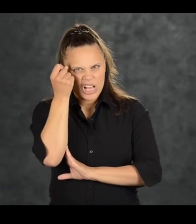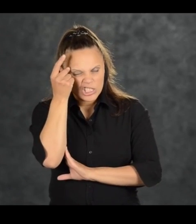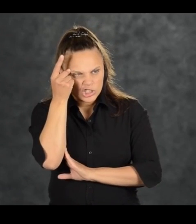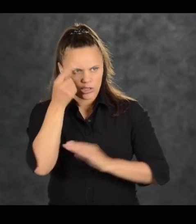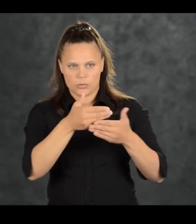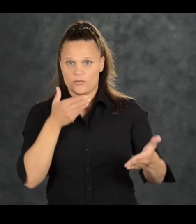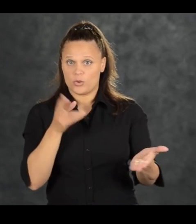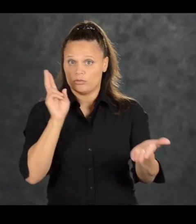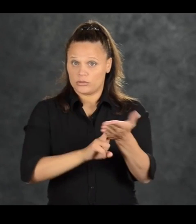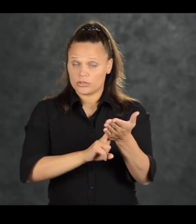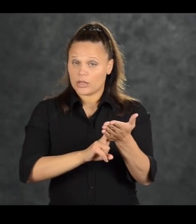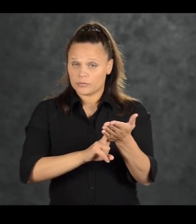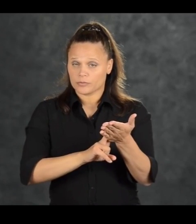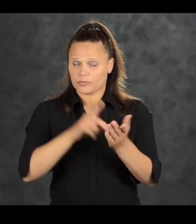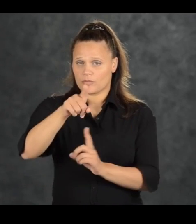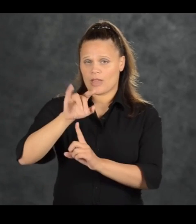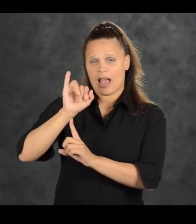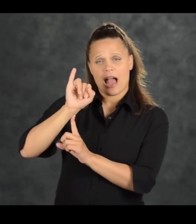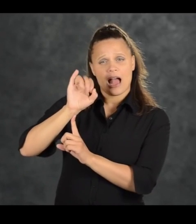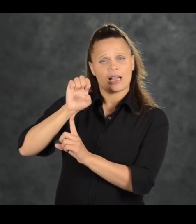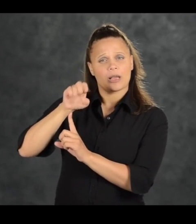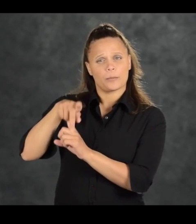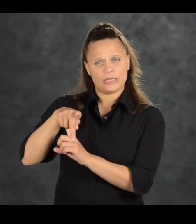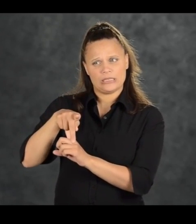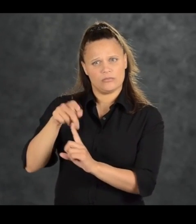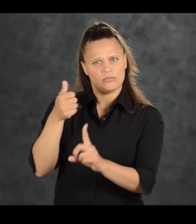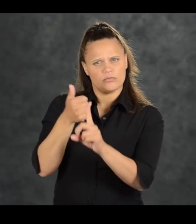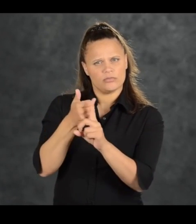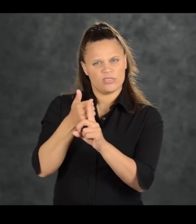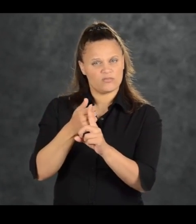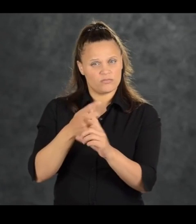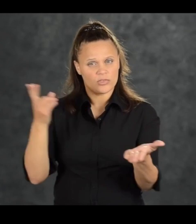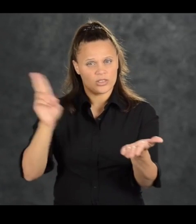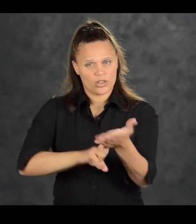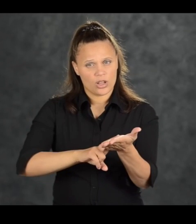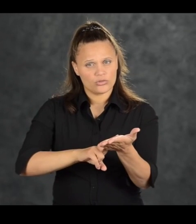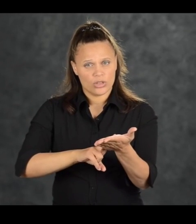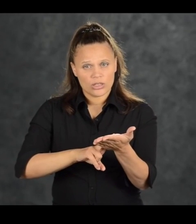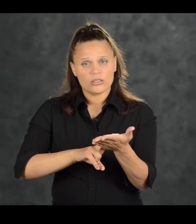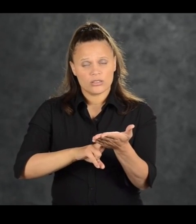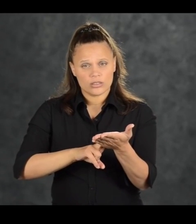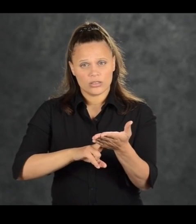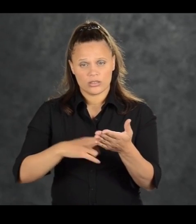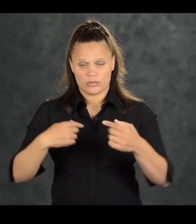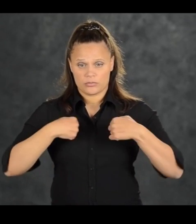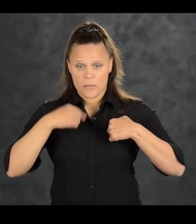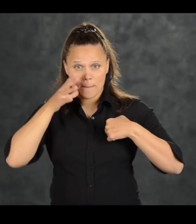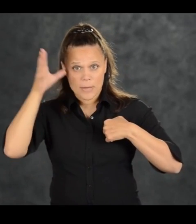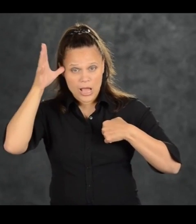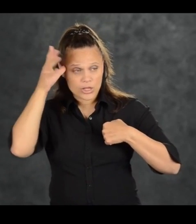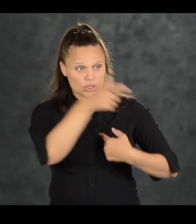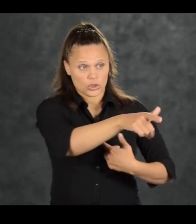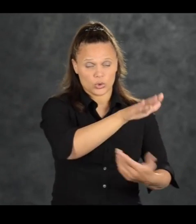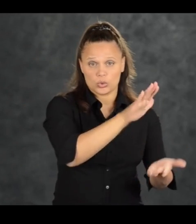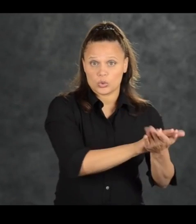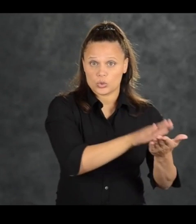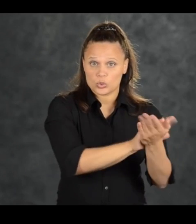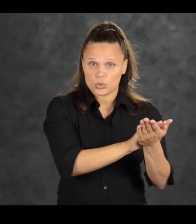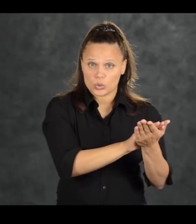is to really understand what you're signing before you sign it. So an IEP, for example, you have to sign, parents have,